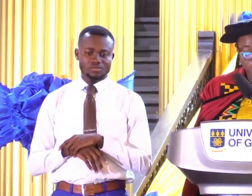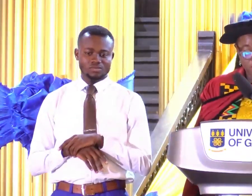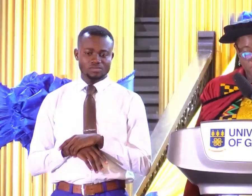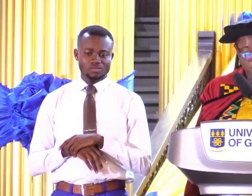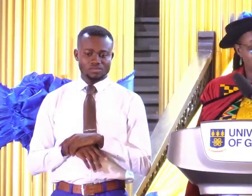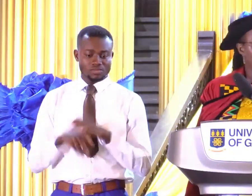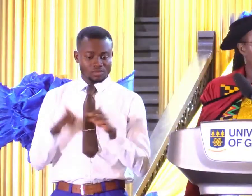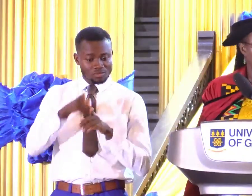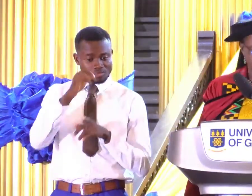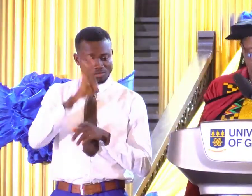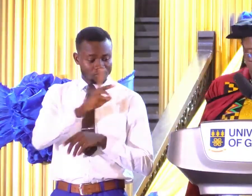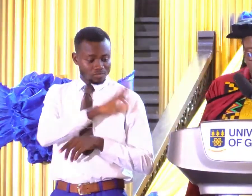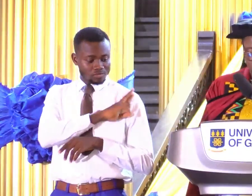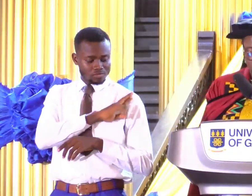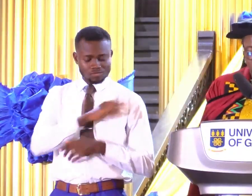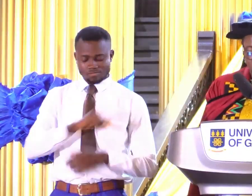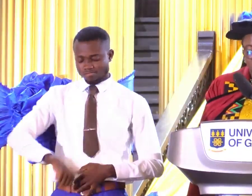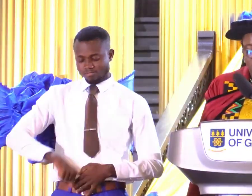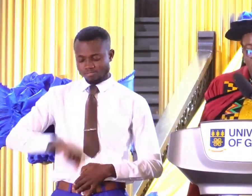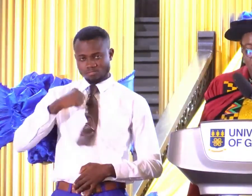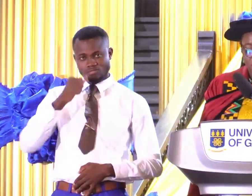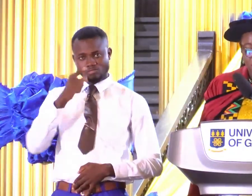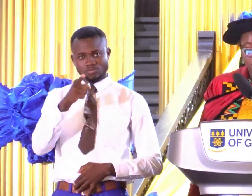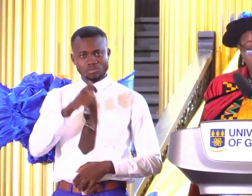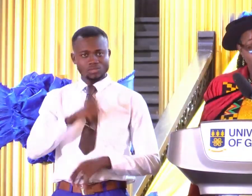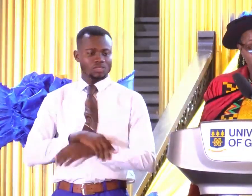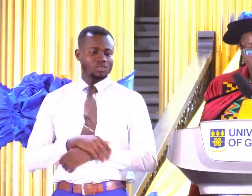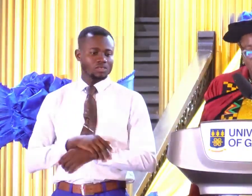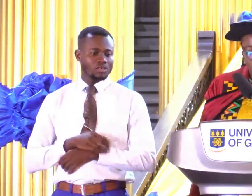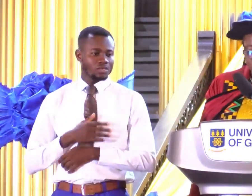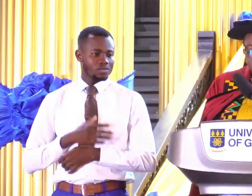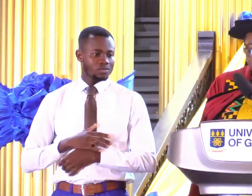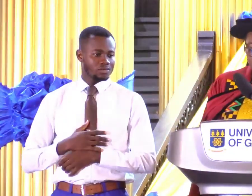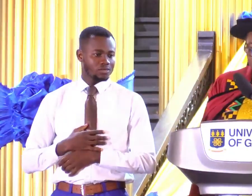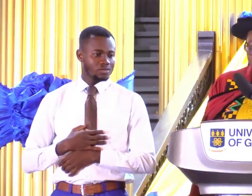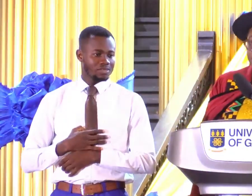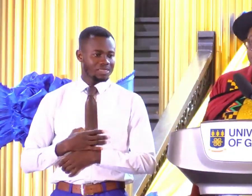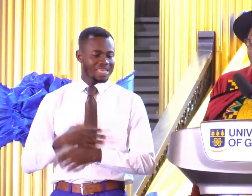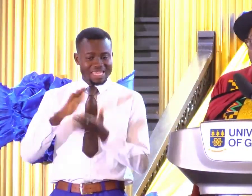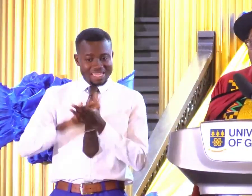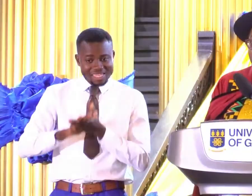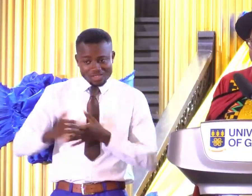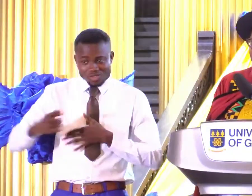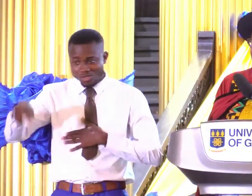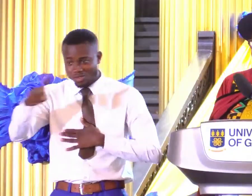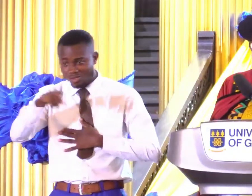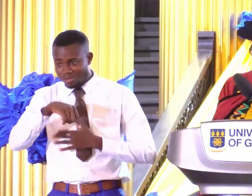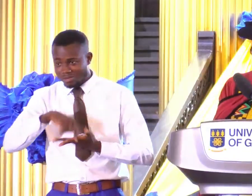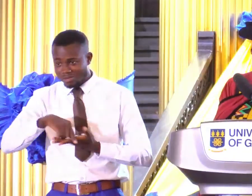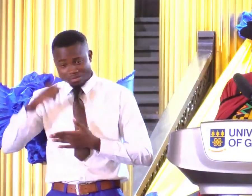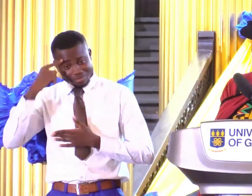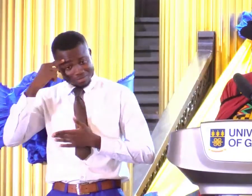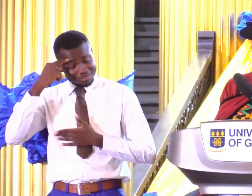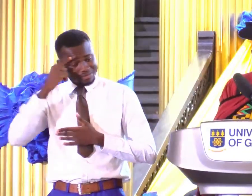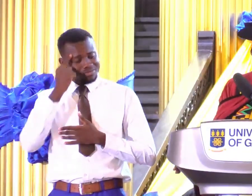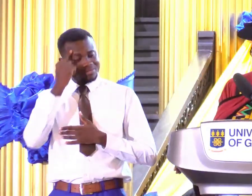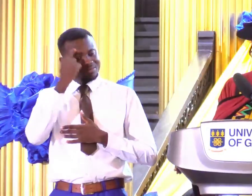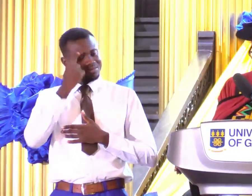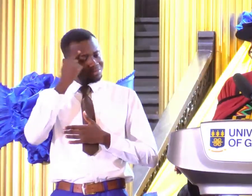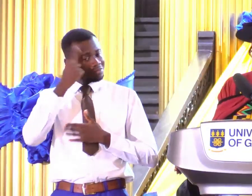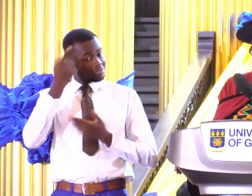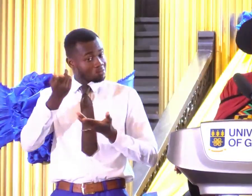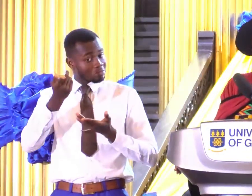Prof, we are very proud of you. I'm sure if you came here tonight thinking that herbal